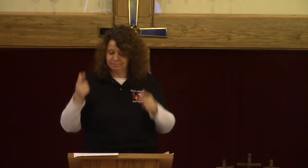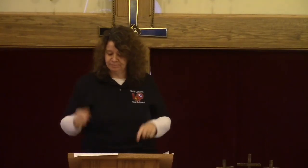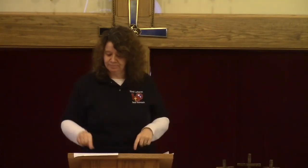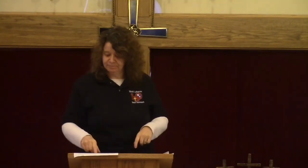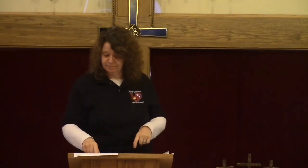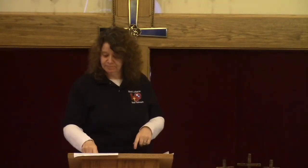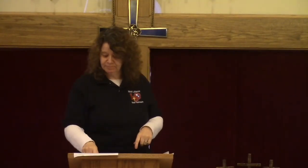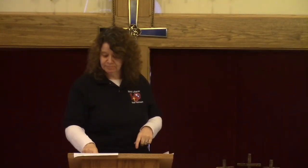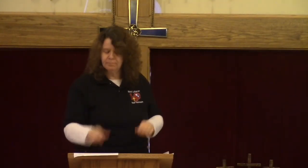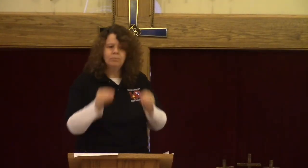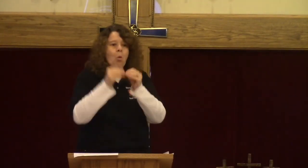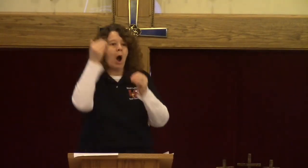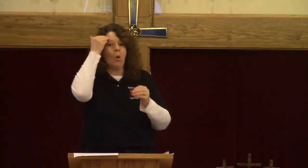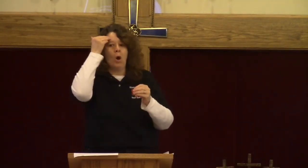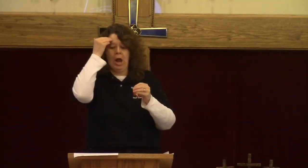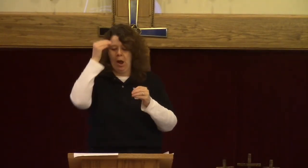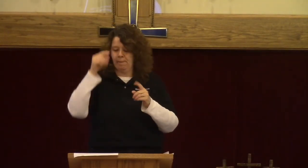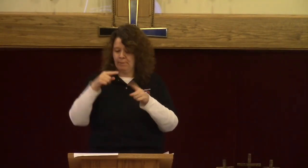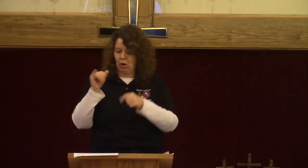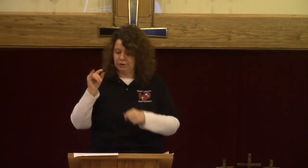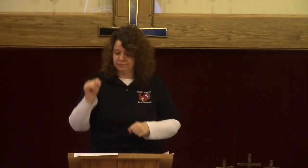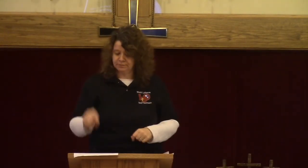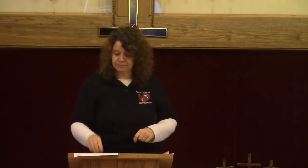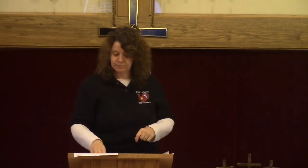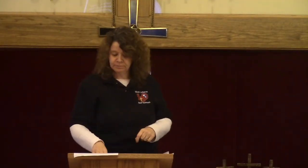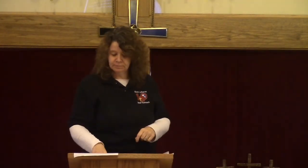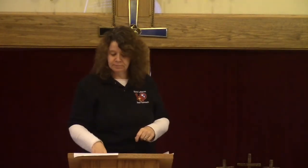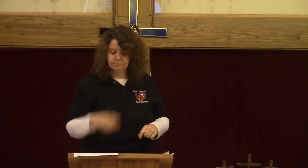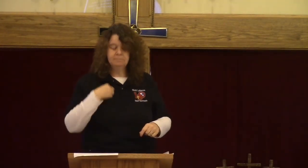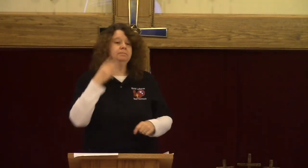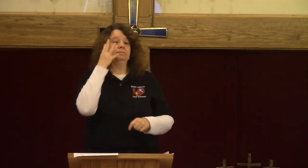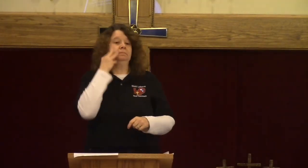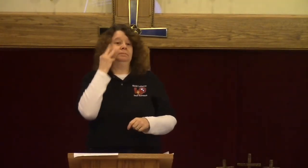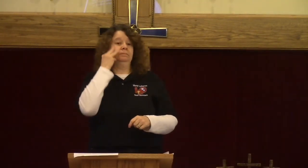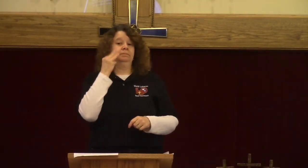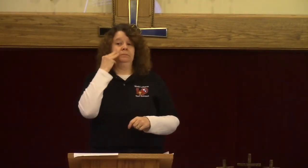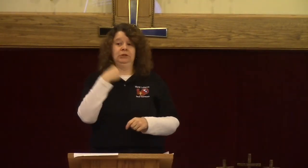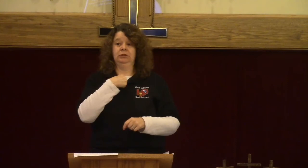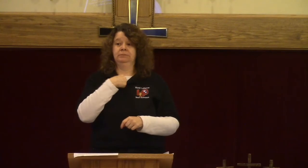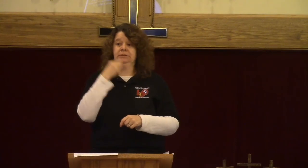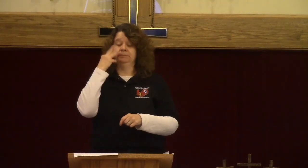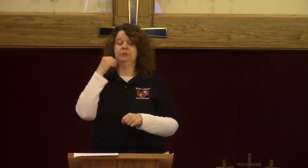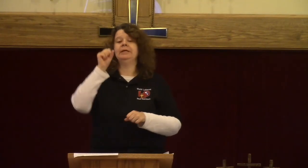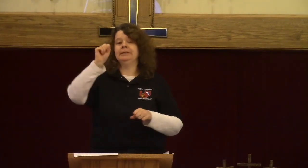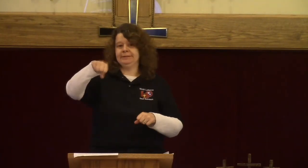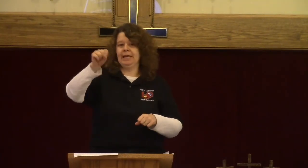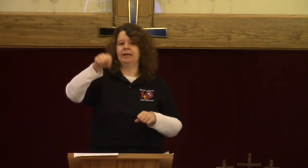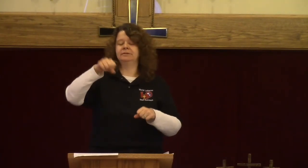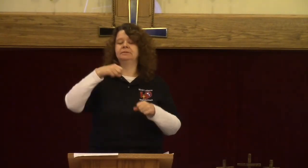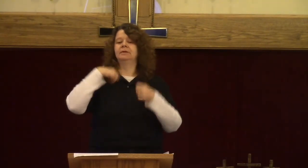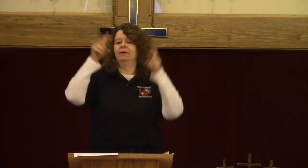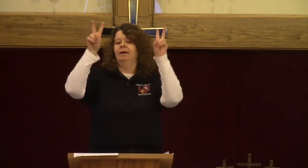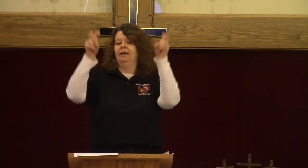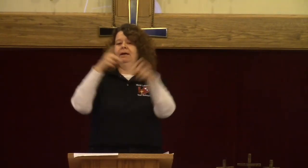eyes. It made me aware of it. You know, and so that's how I learned about it. You know, I also, you know,